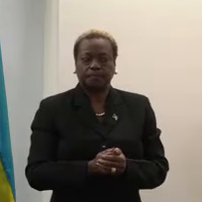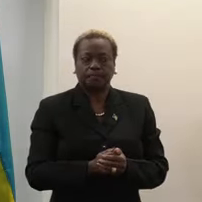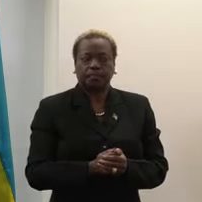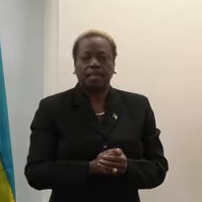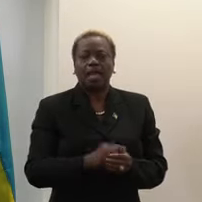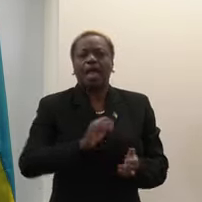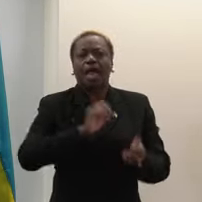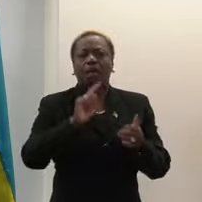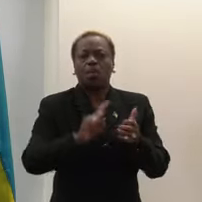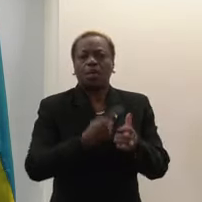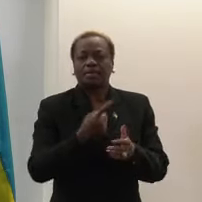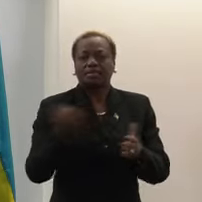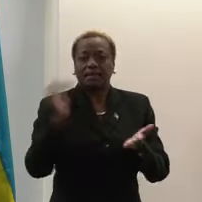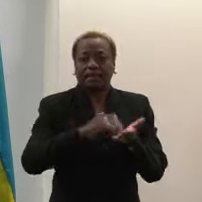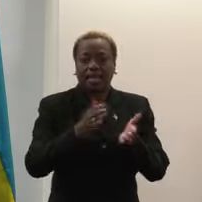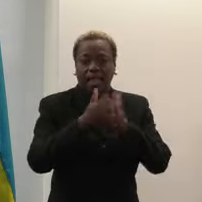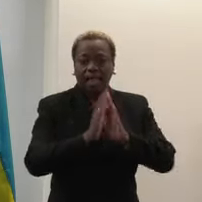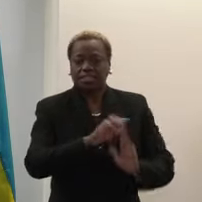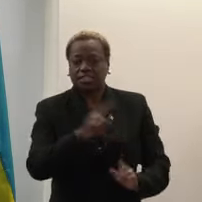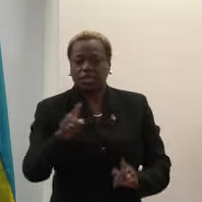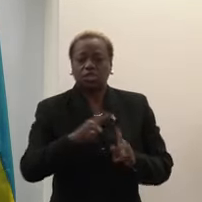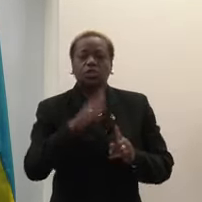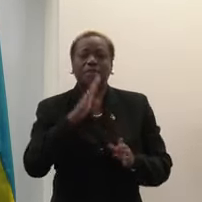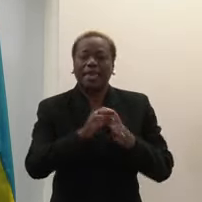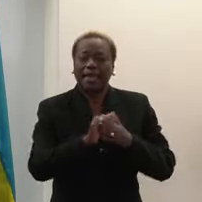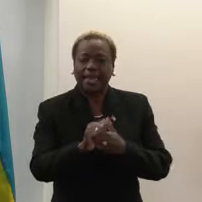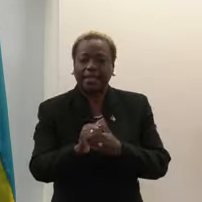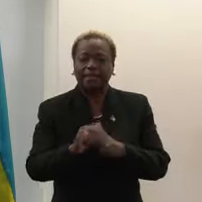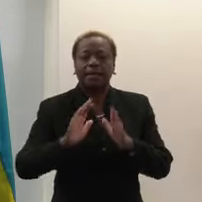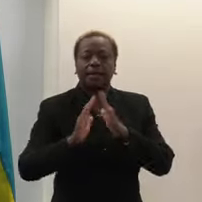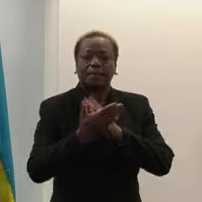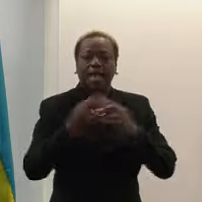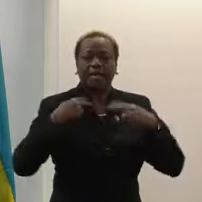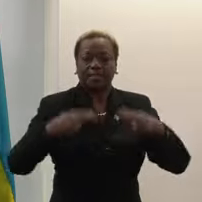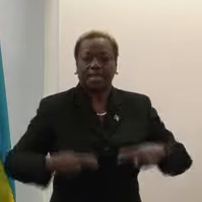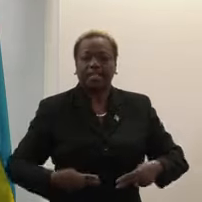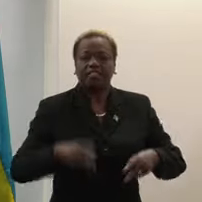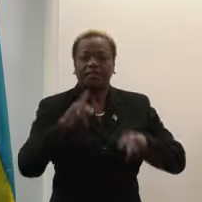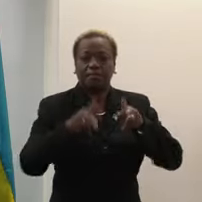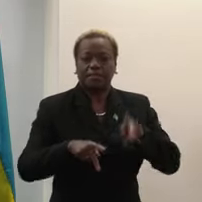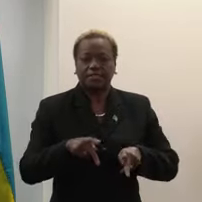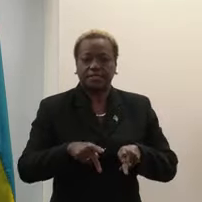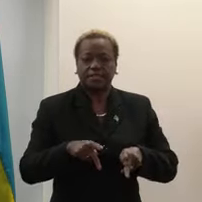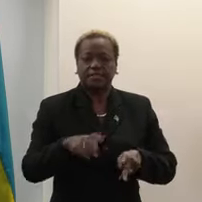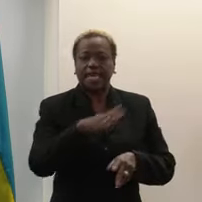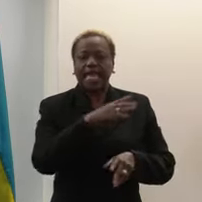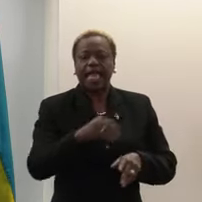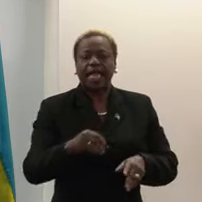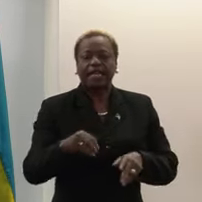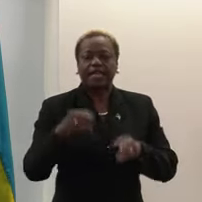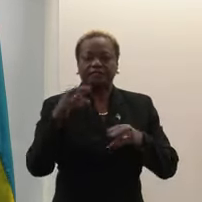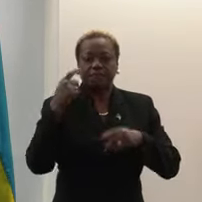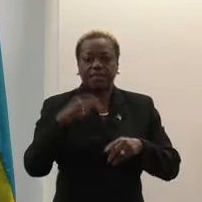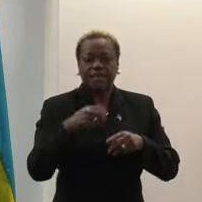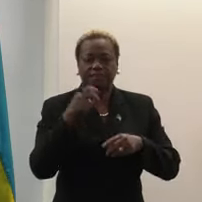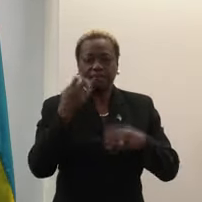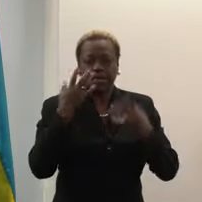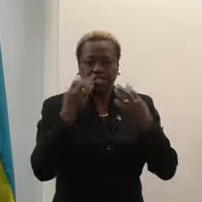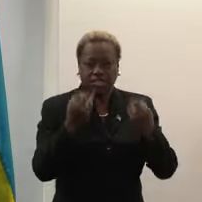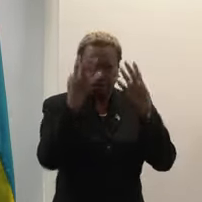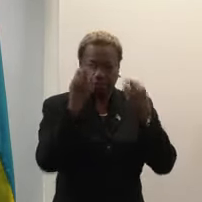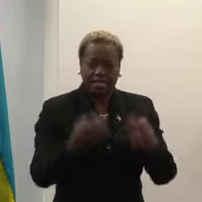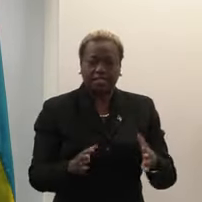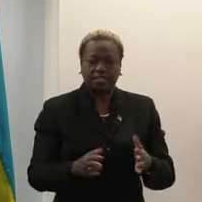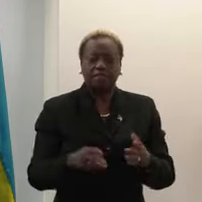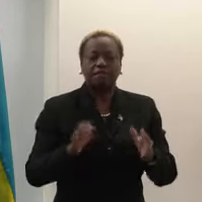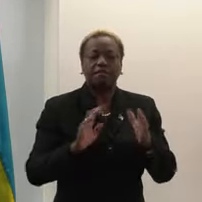I once again ask you to be guided by health officials and reliable information from credible sources.